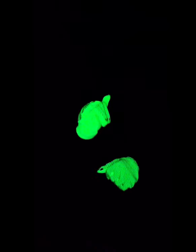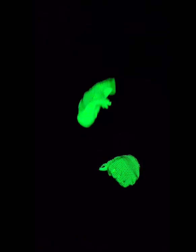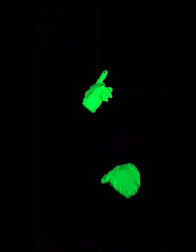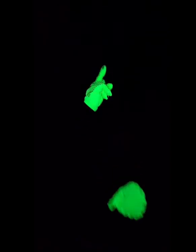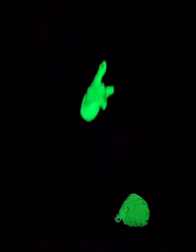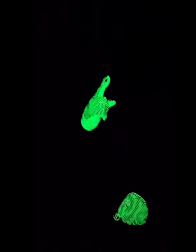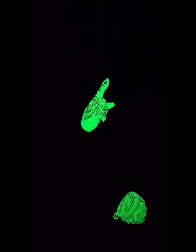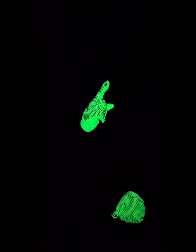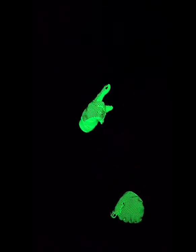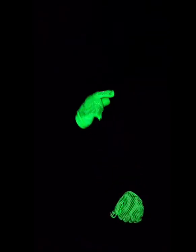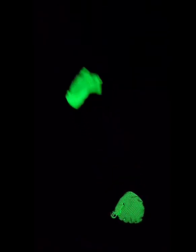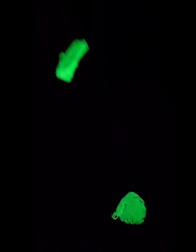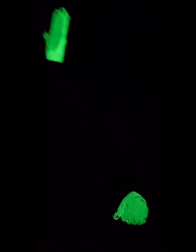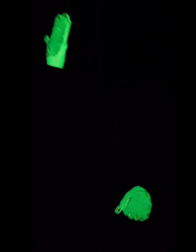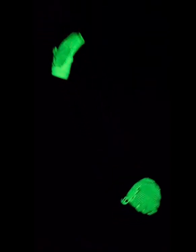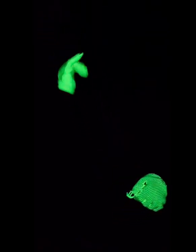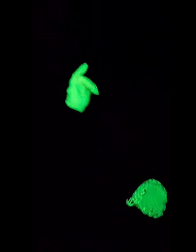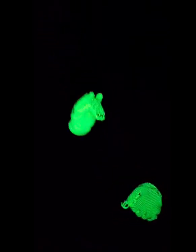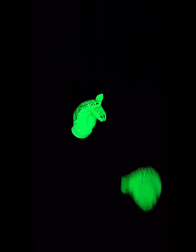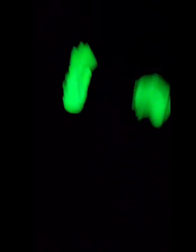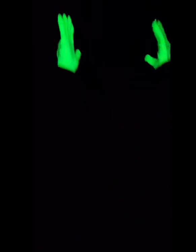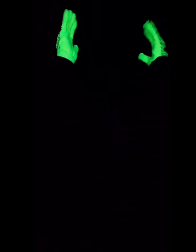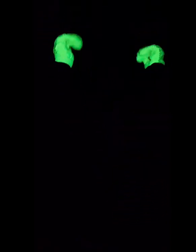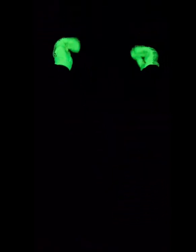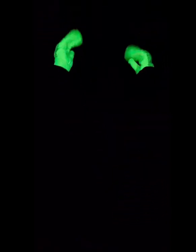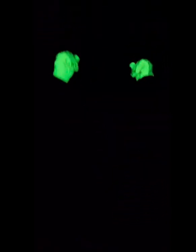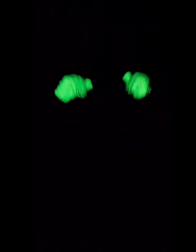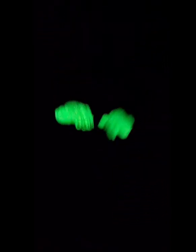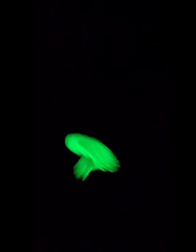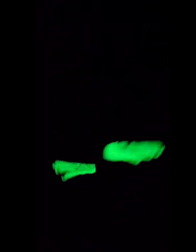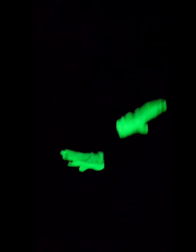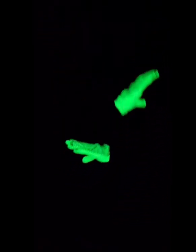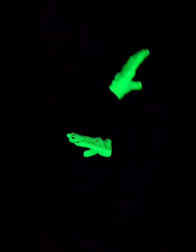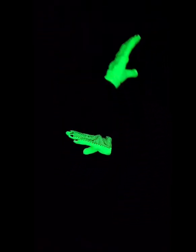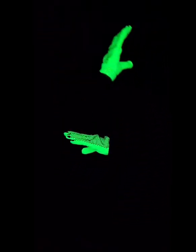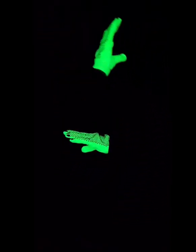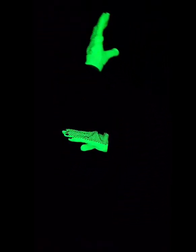true You're still the hope of Christmas